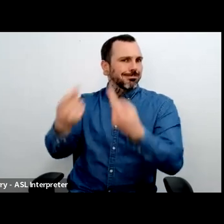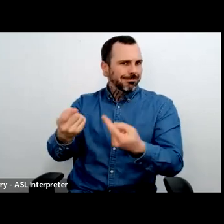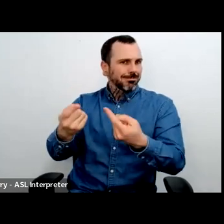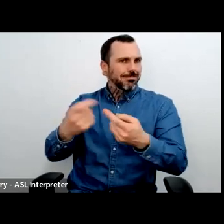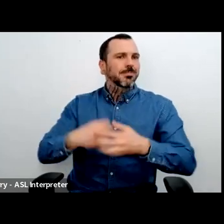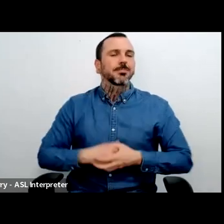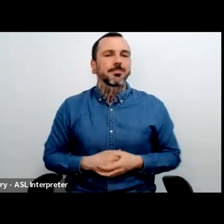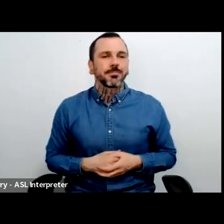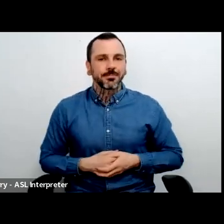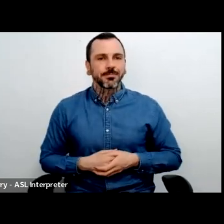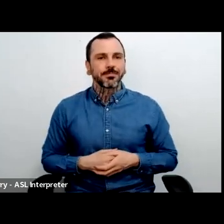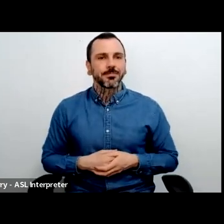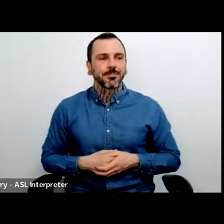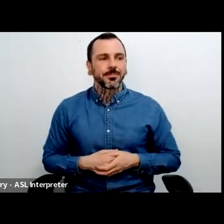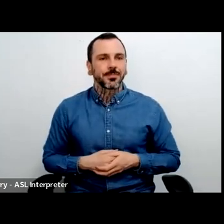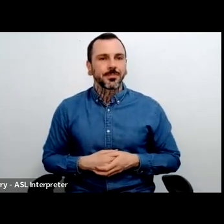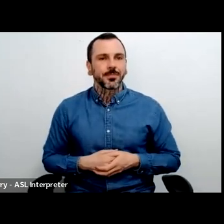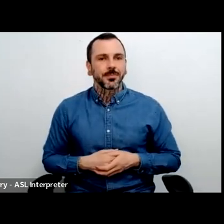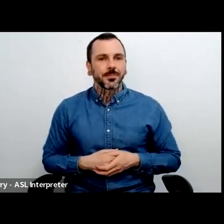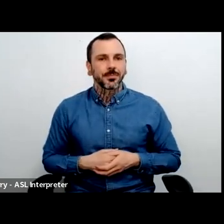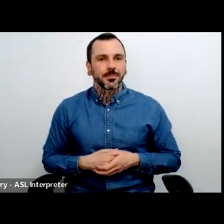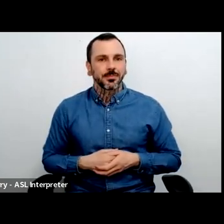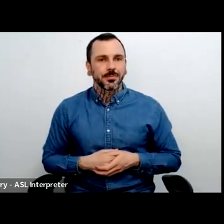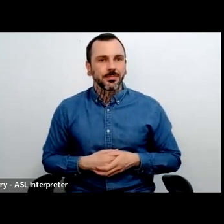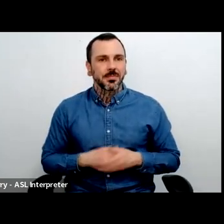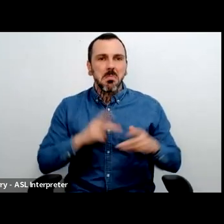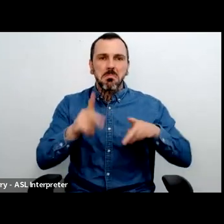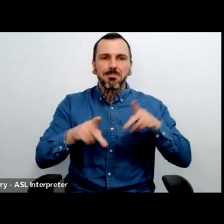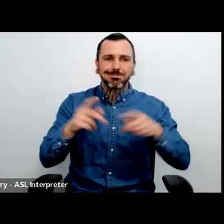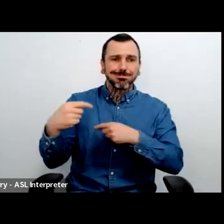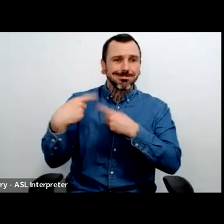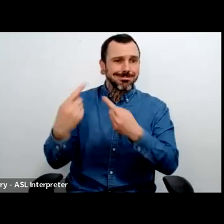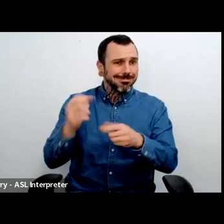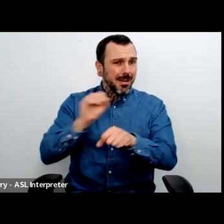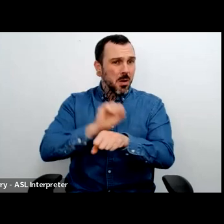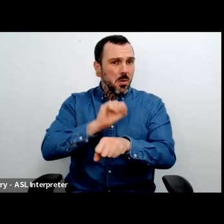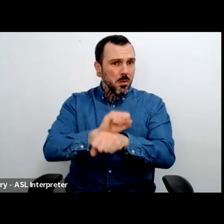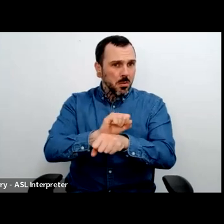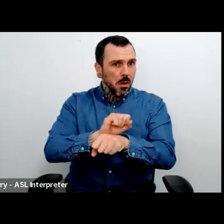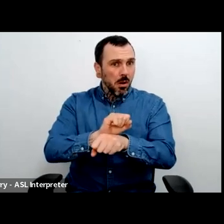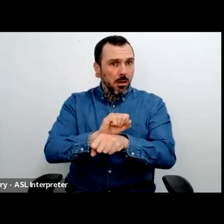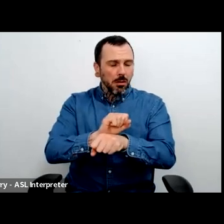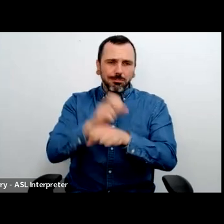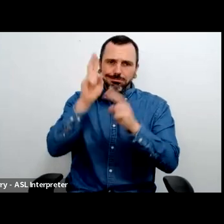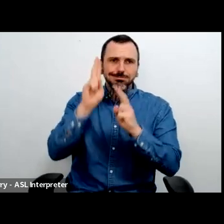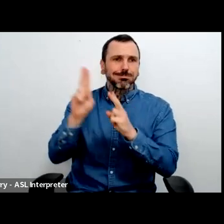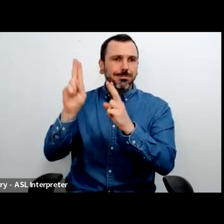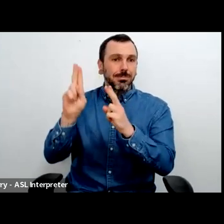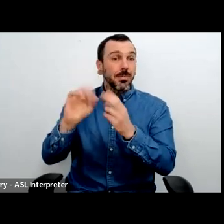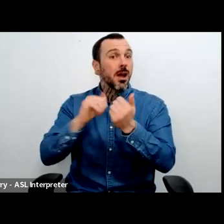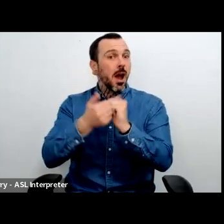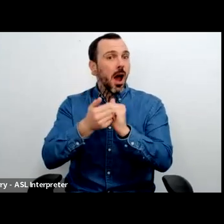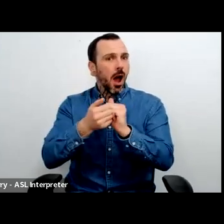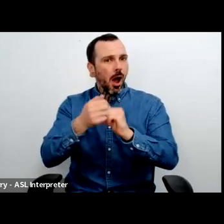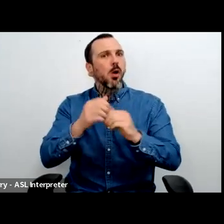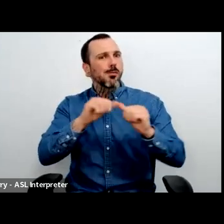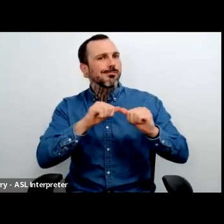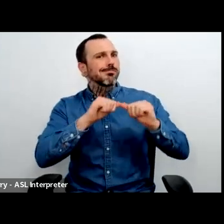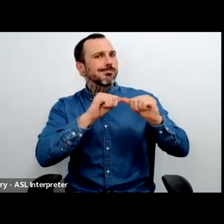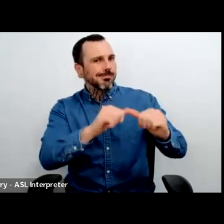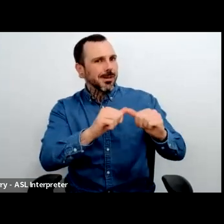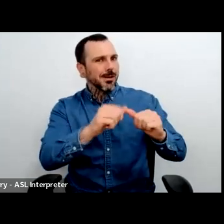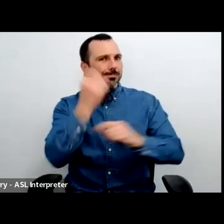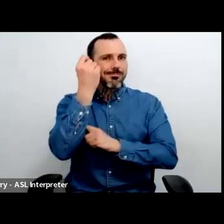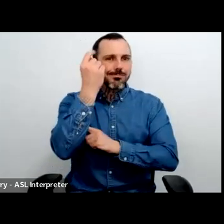In honor of those who have gone before us, Equity commits to working toward understanding and actionable practices